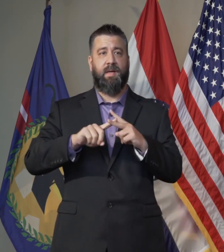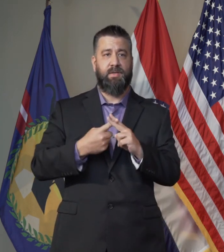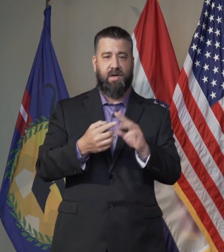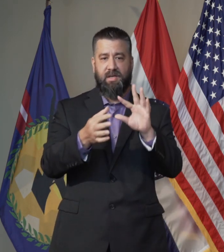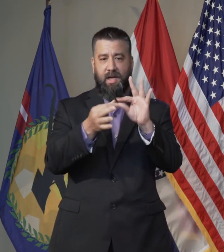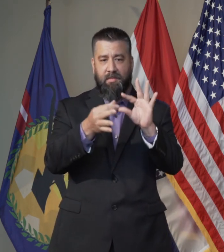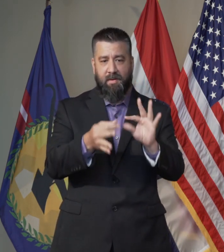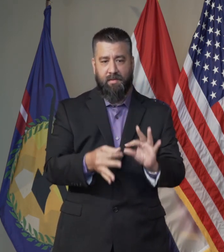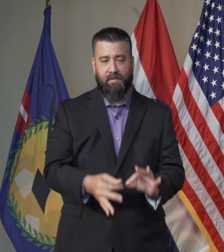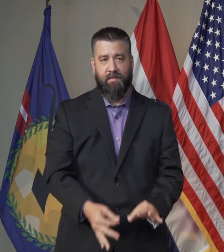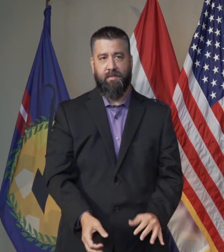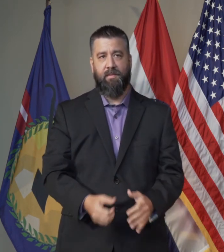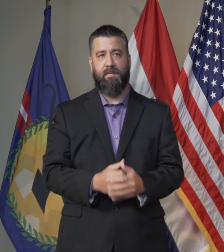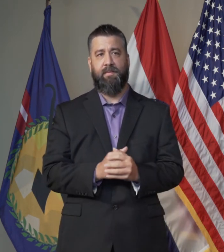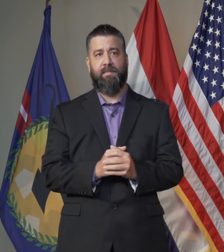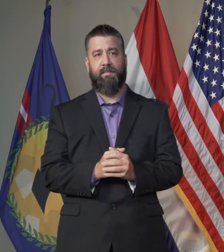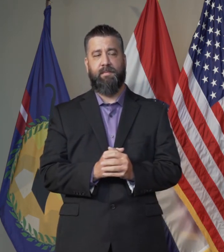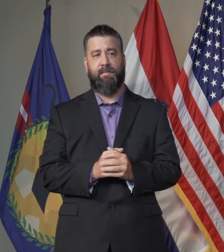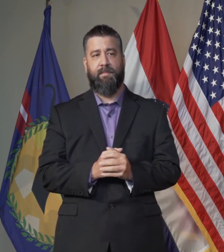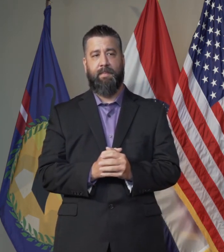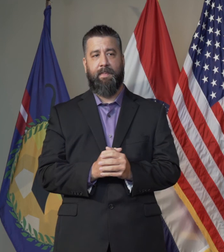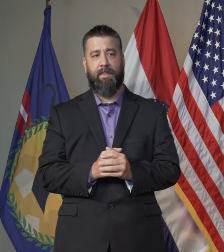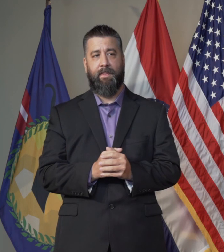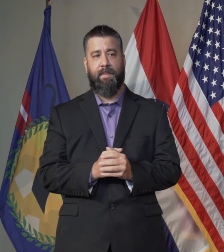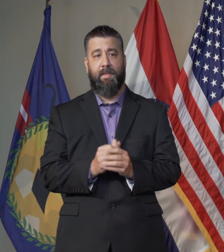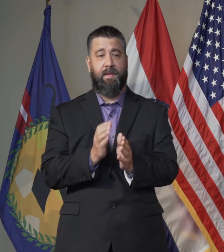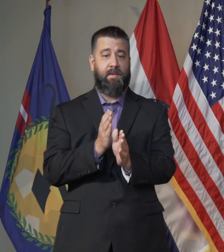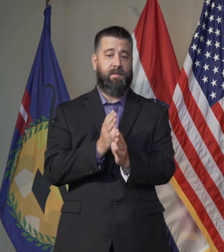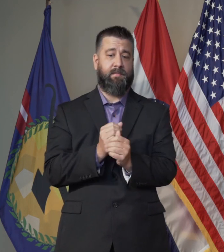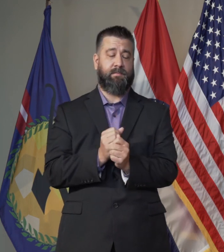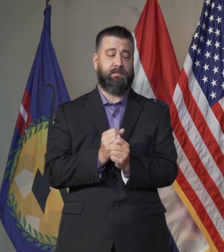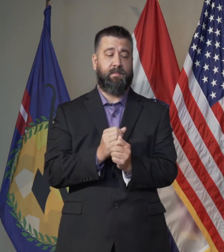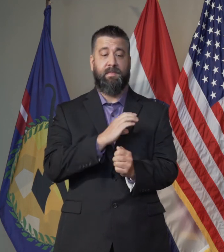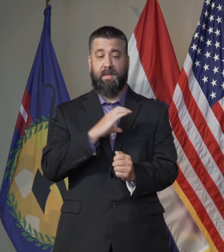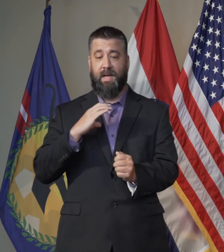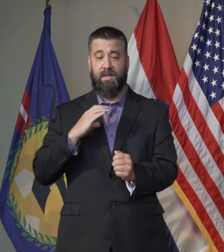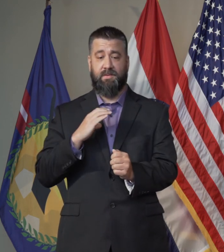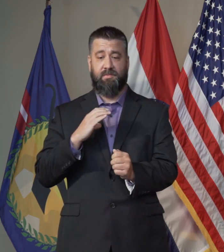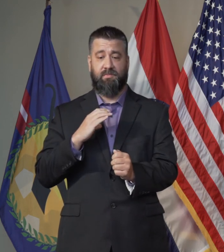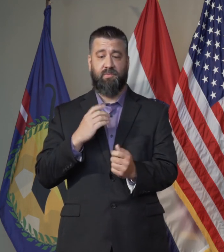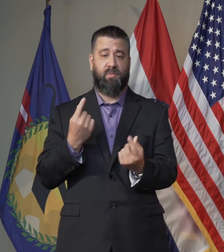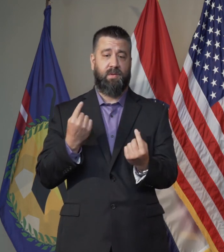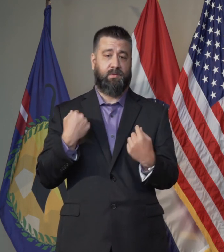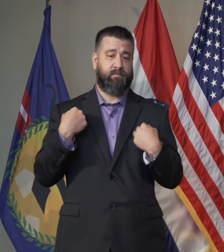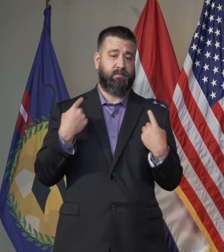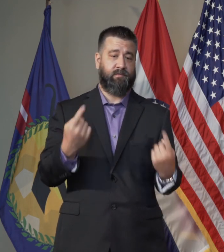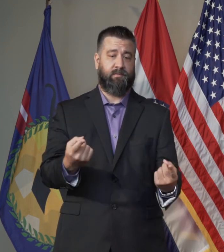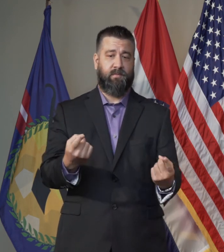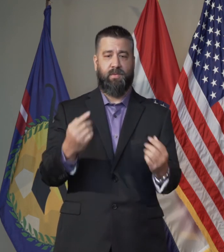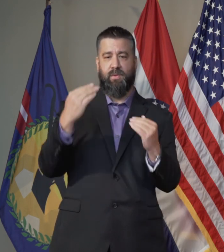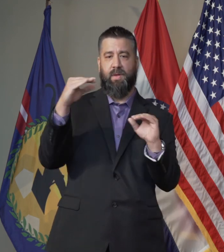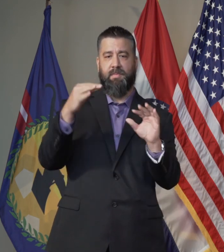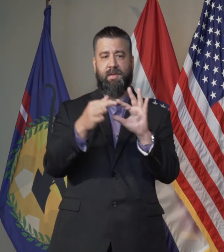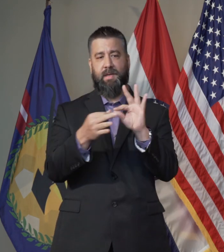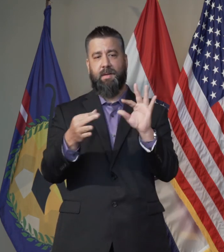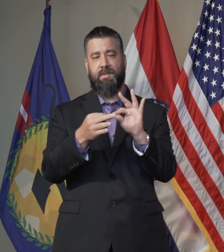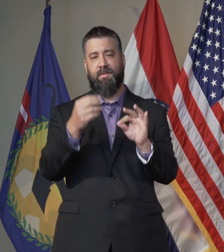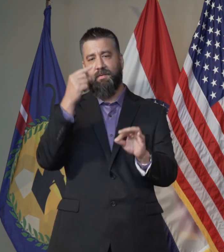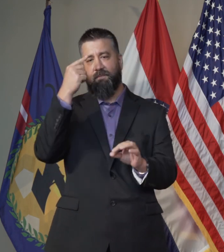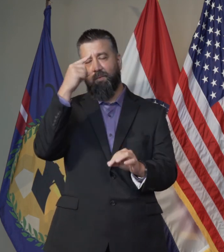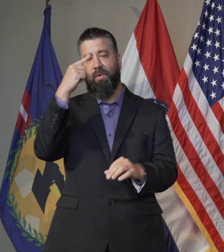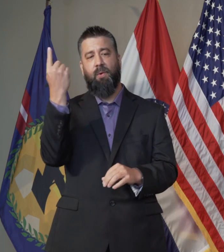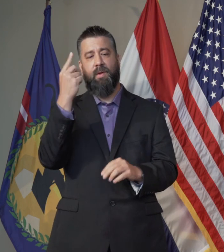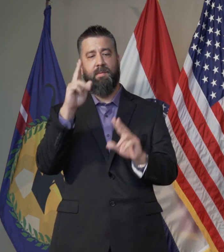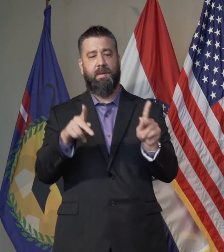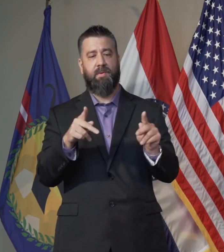commenting. And it was when the previous actions of the council over the past few months to limit comments to only people who were